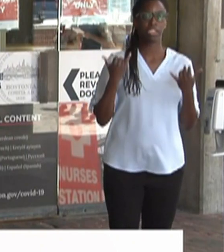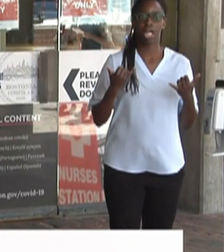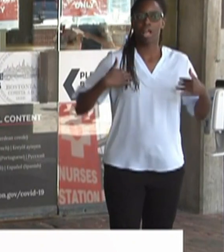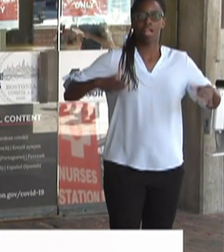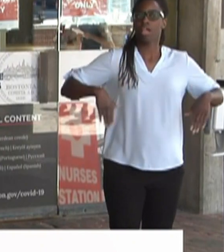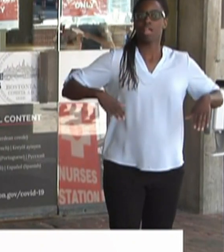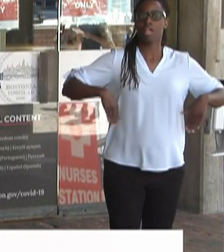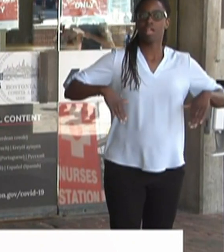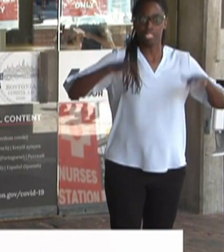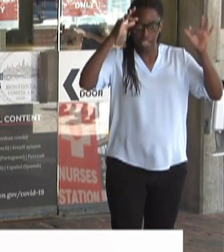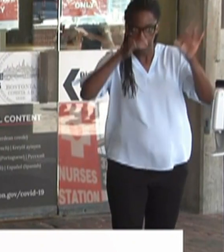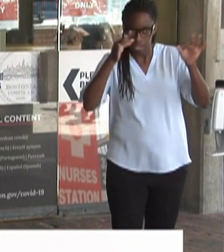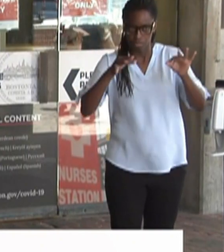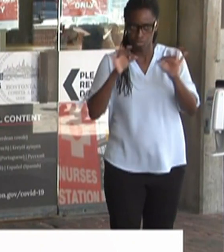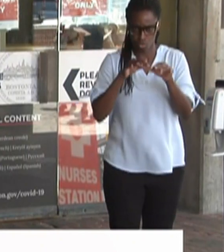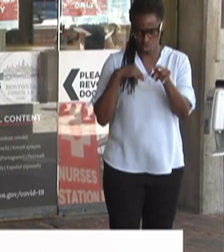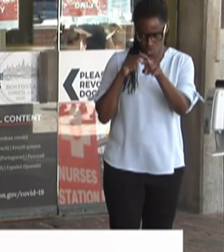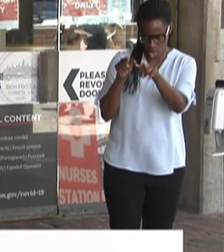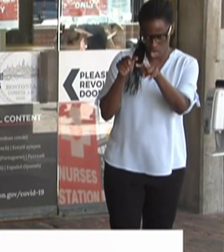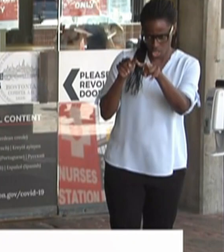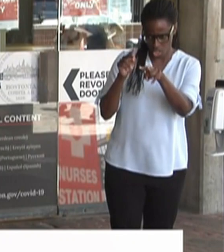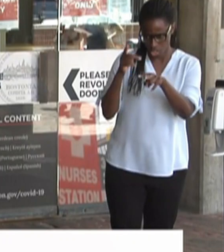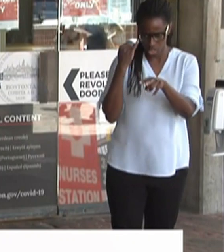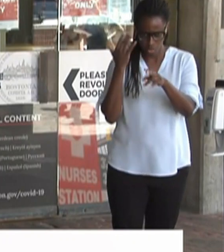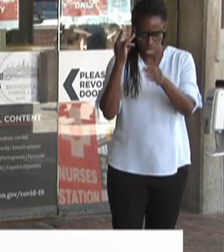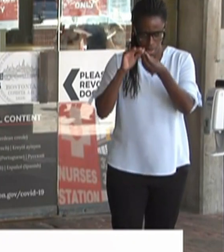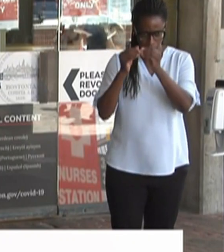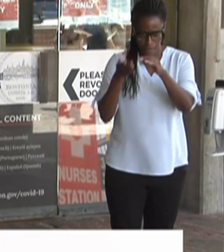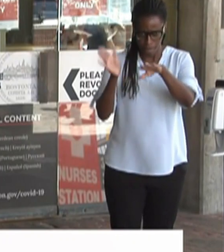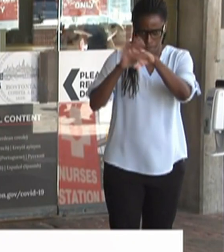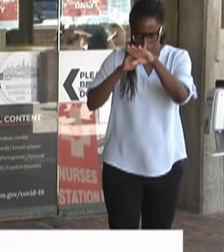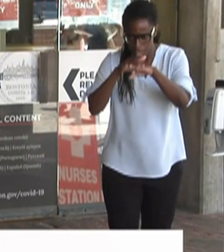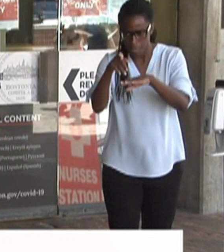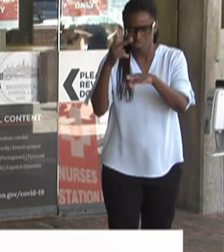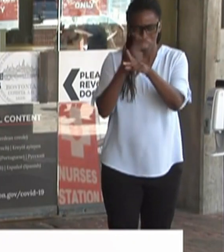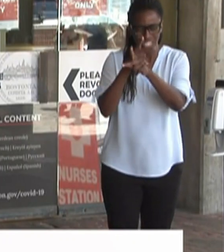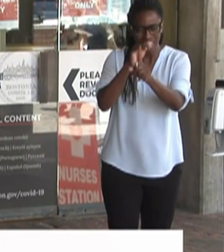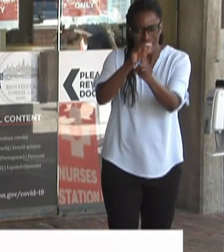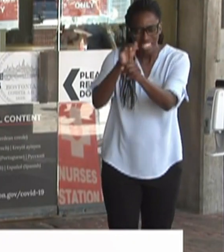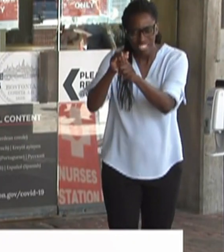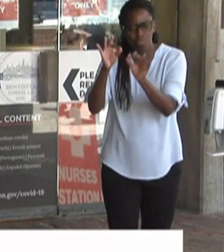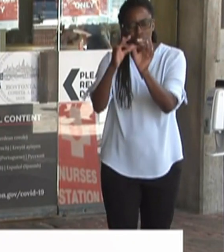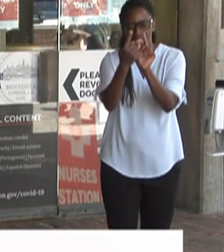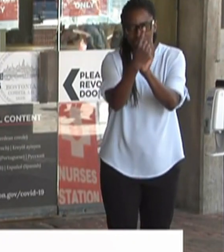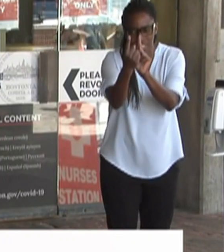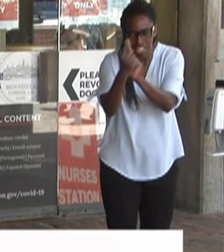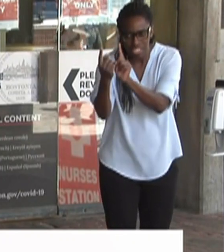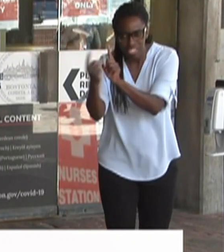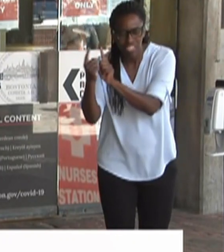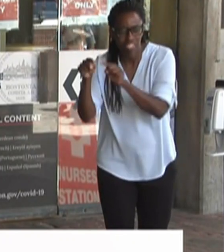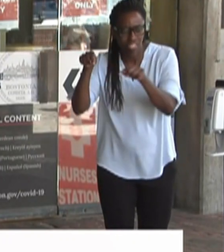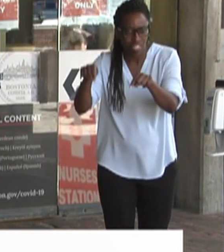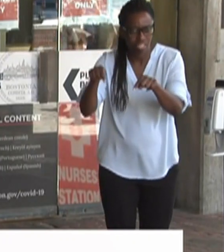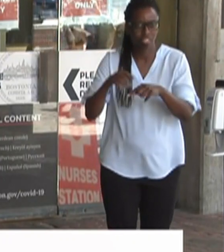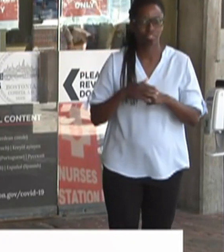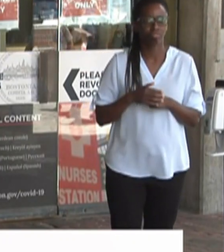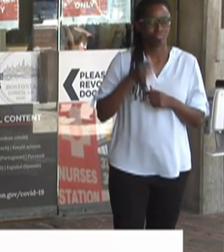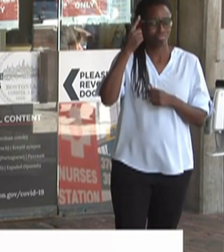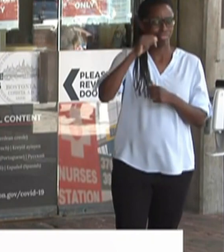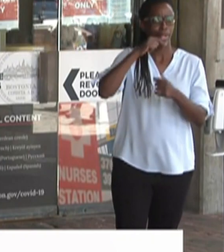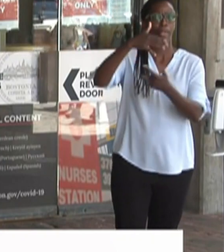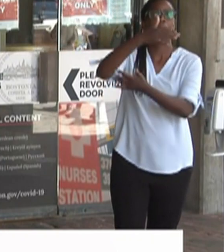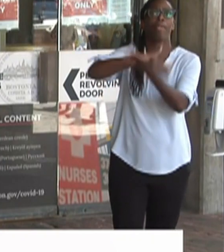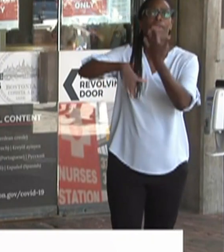do is make sure people understand social distancing works, wearing a face mask works, not being around people for a long duration of time. We